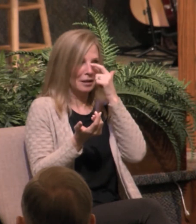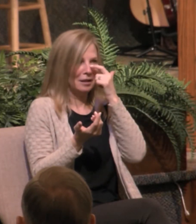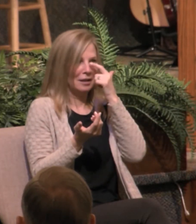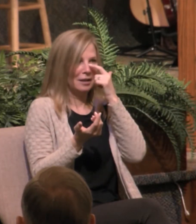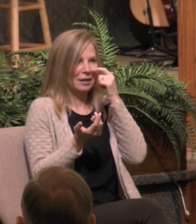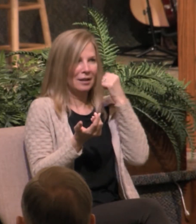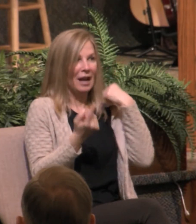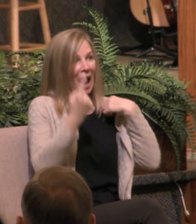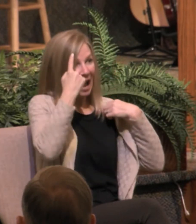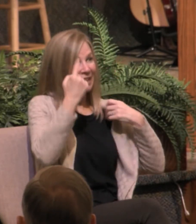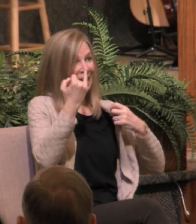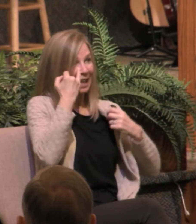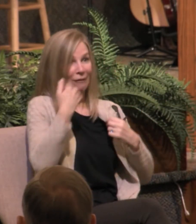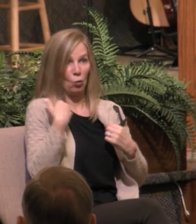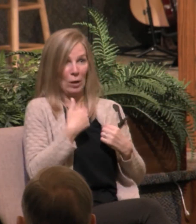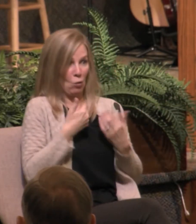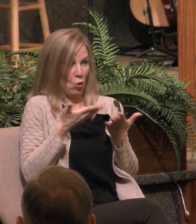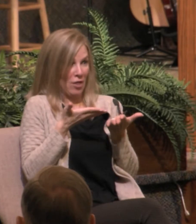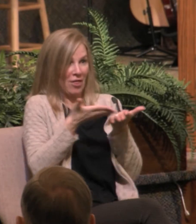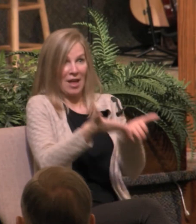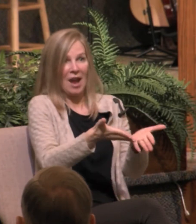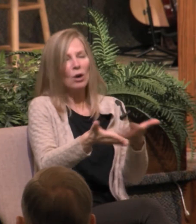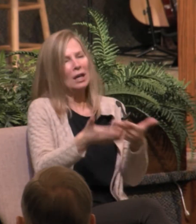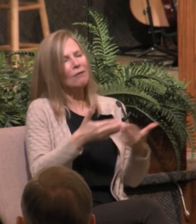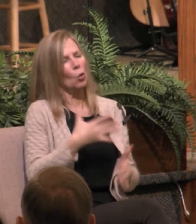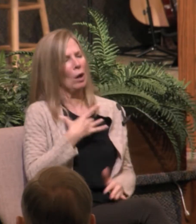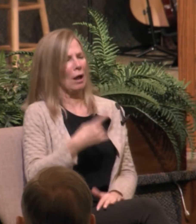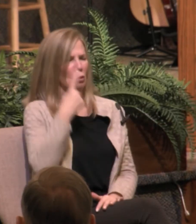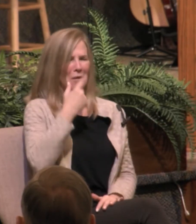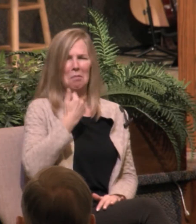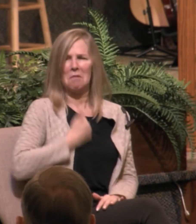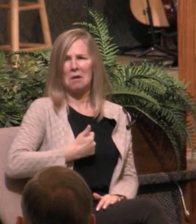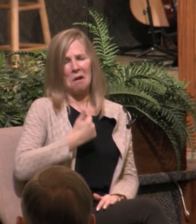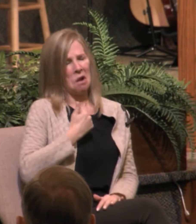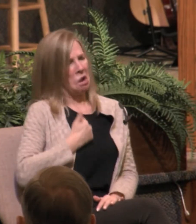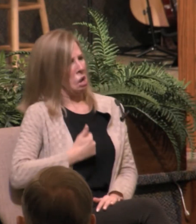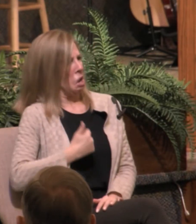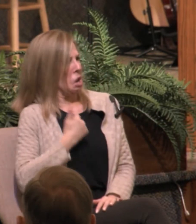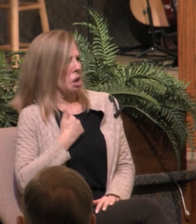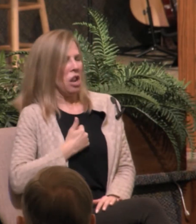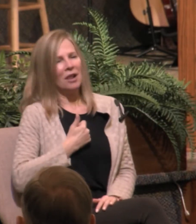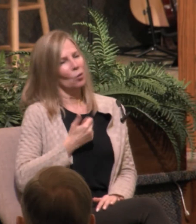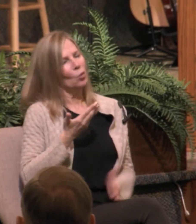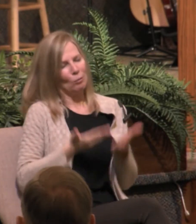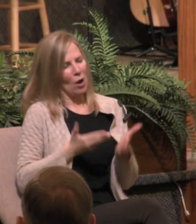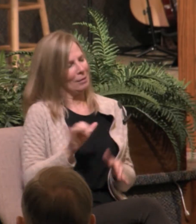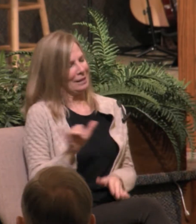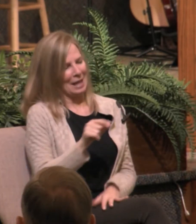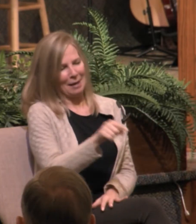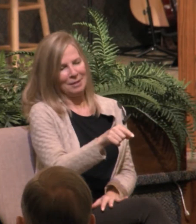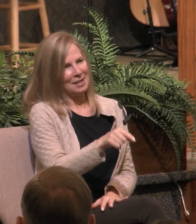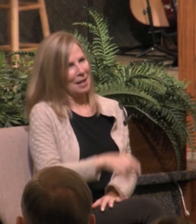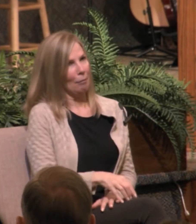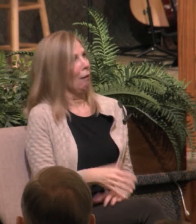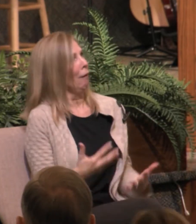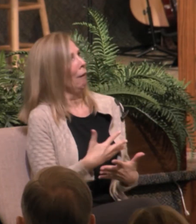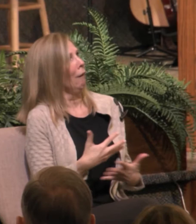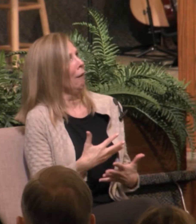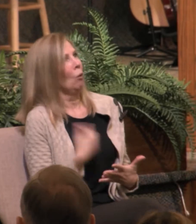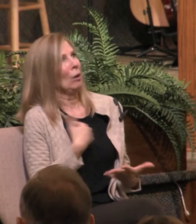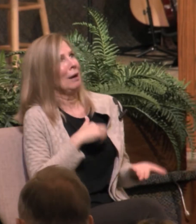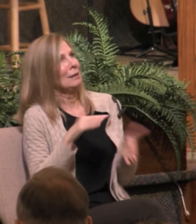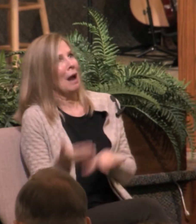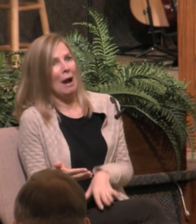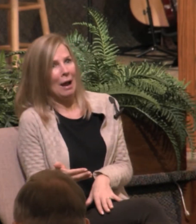Now, I think if we were in the same shoes, much as we think their reaction was bad, we probably would have done the same thing. We're going to